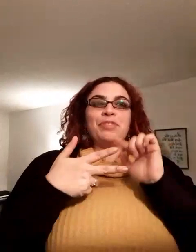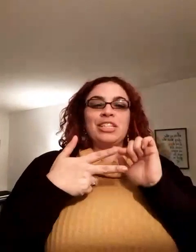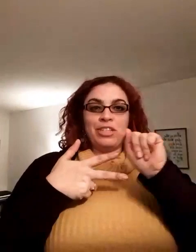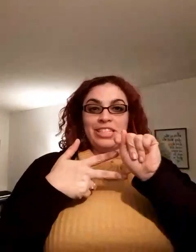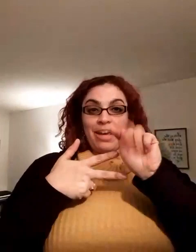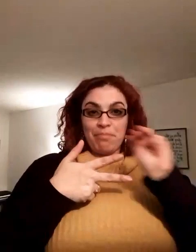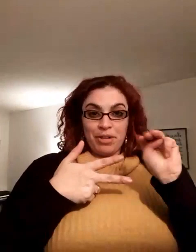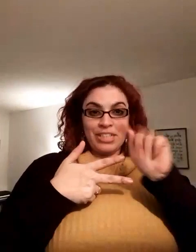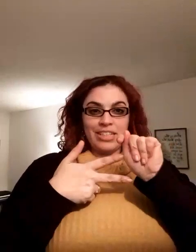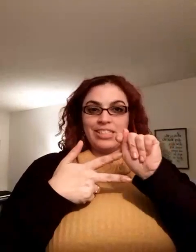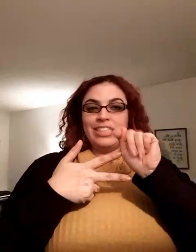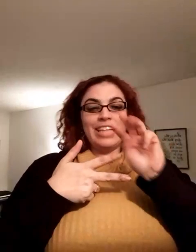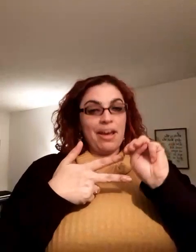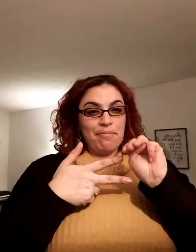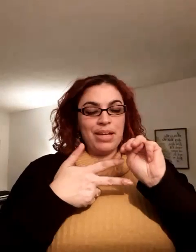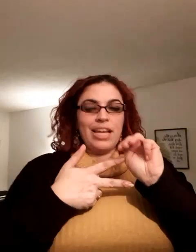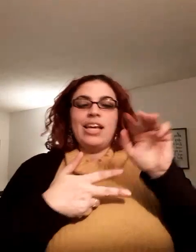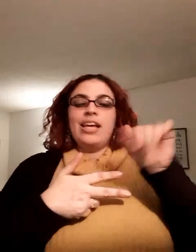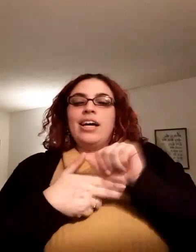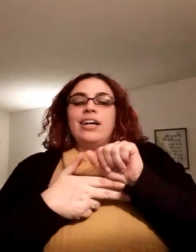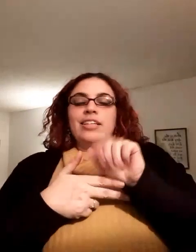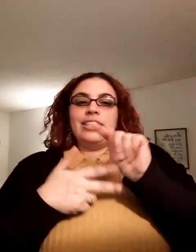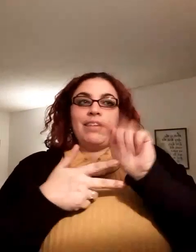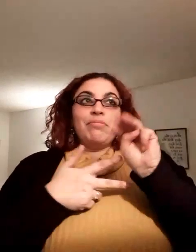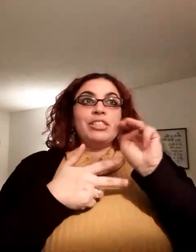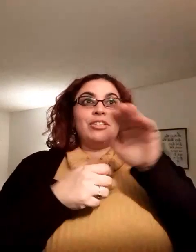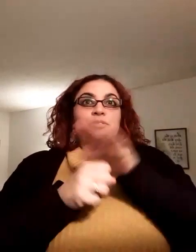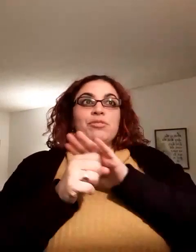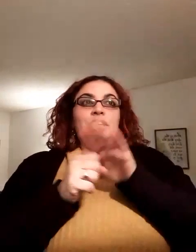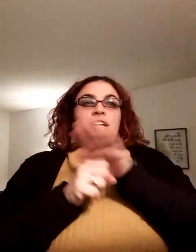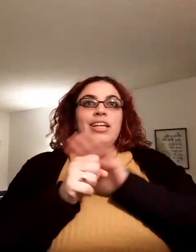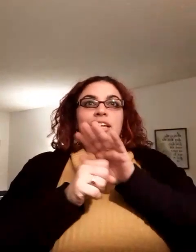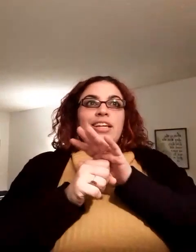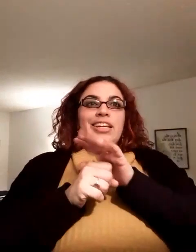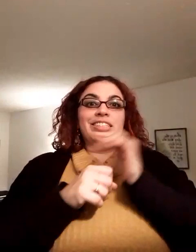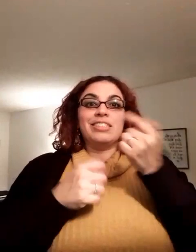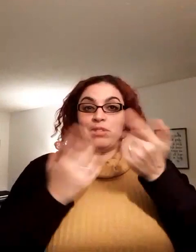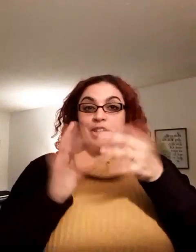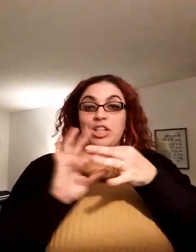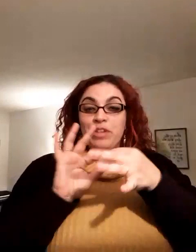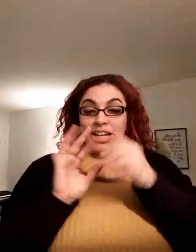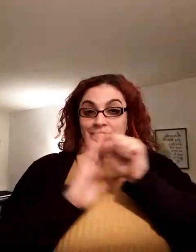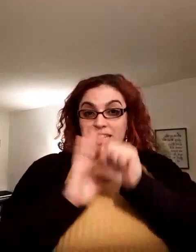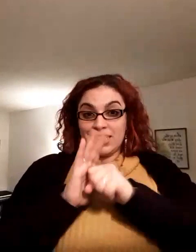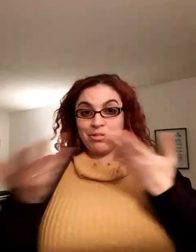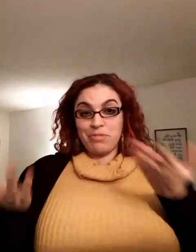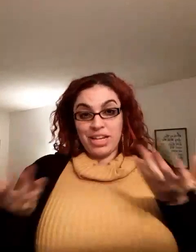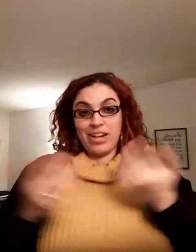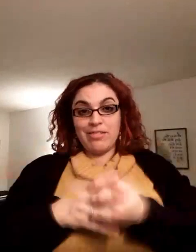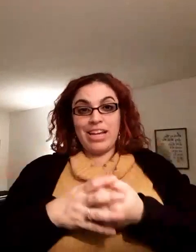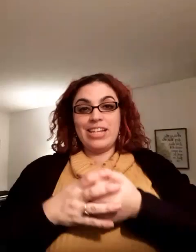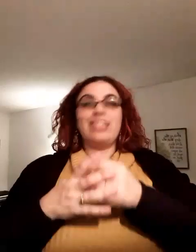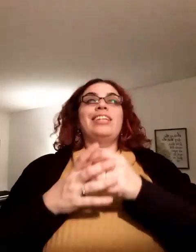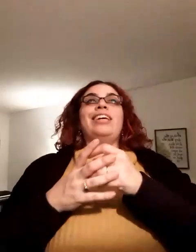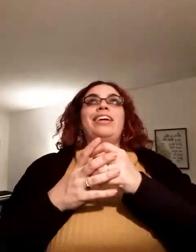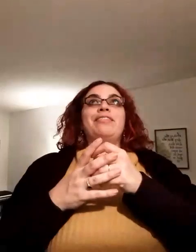So the temperate, TM, the temperate zone is where the United States, that's where we are, right?